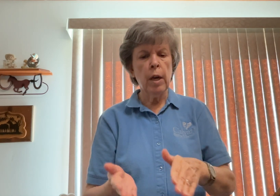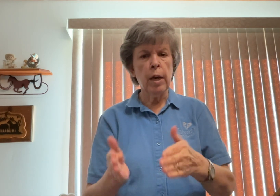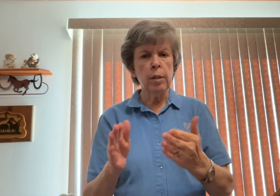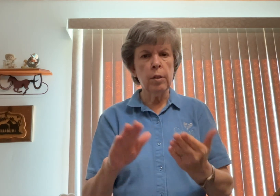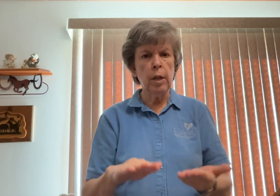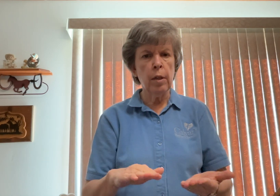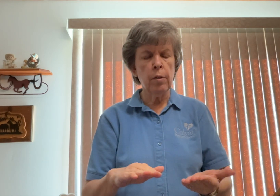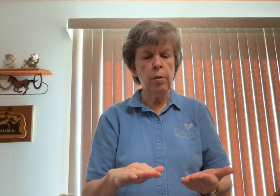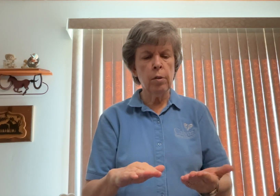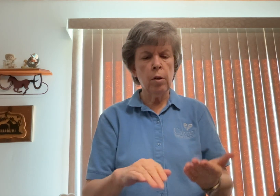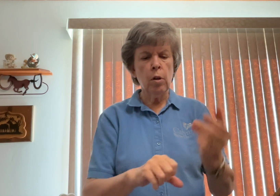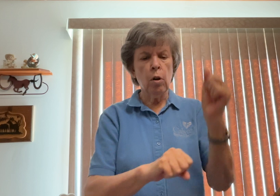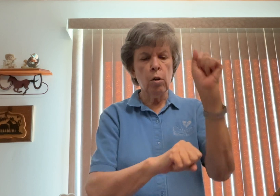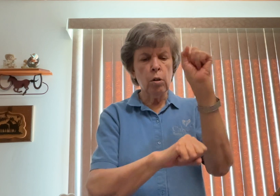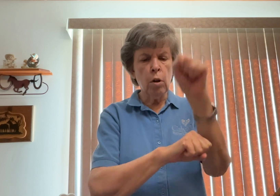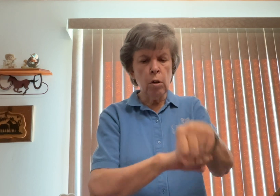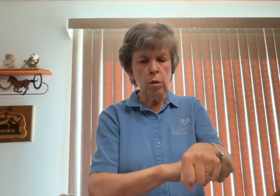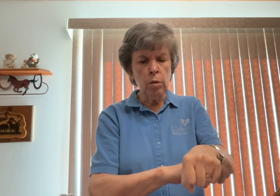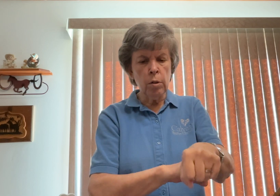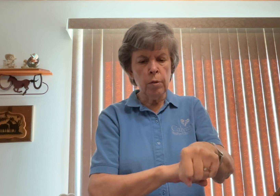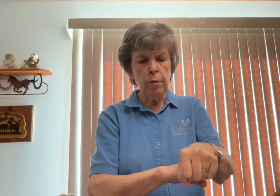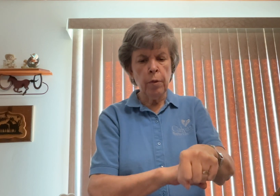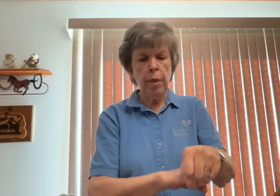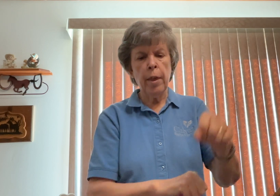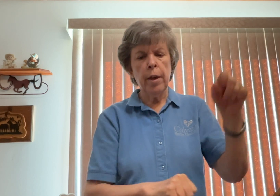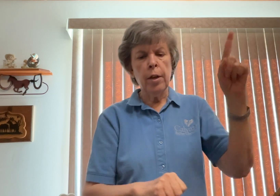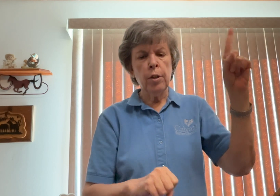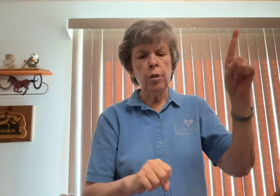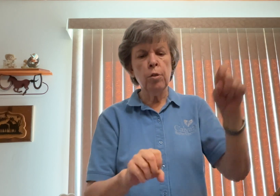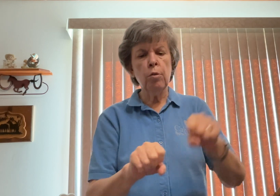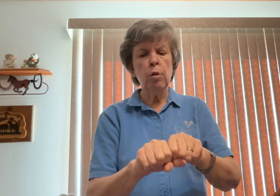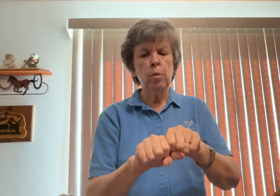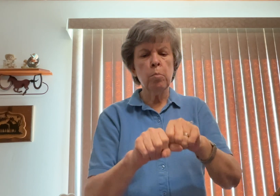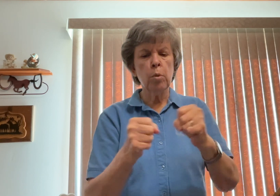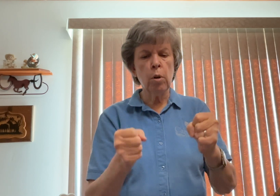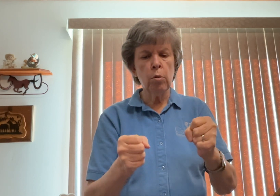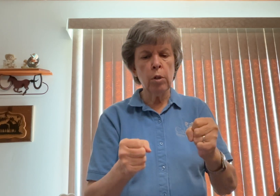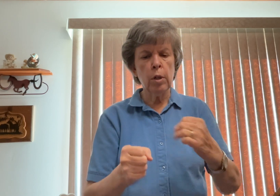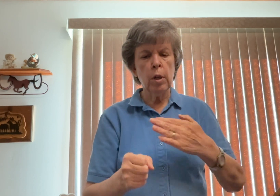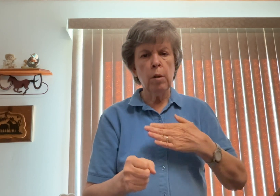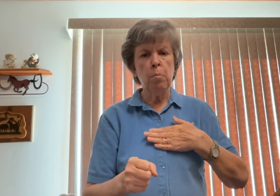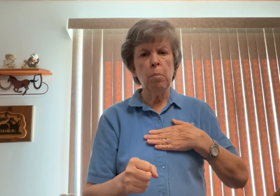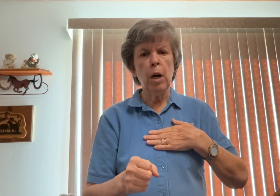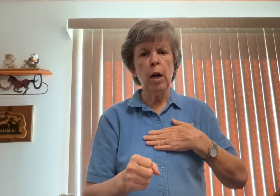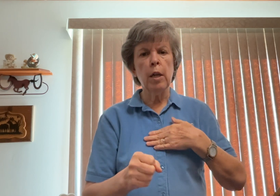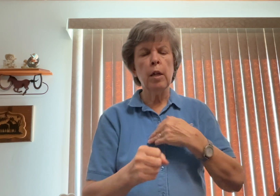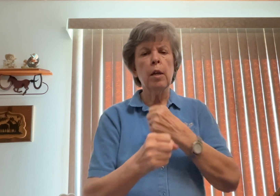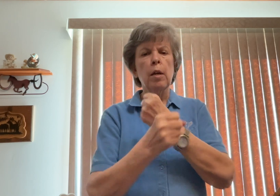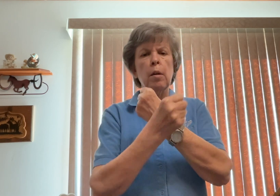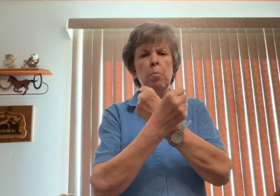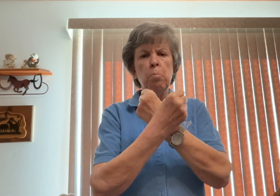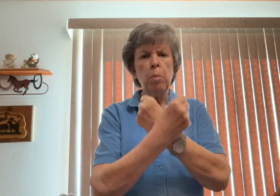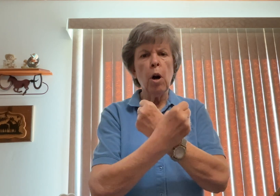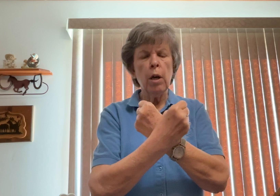and death are conquered. You broke my